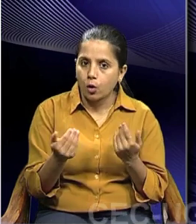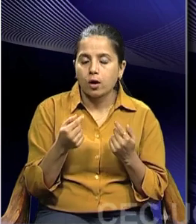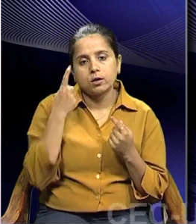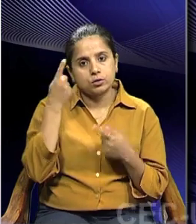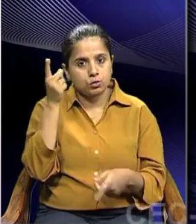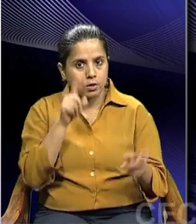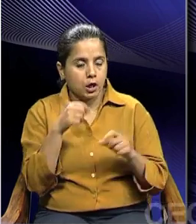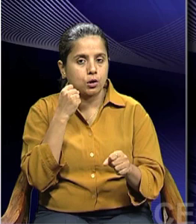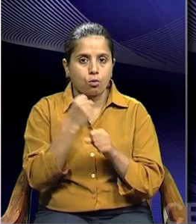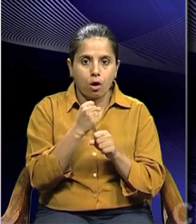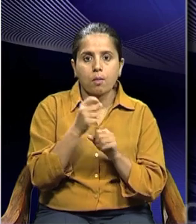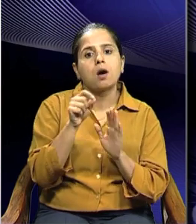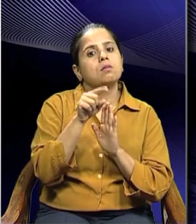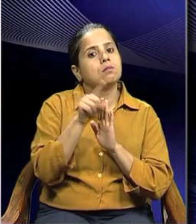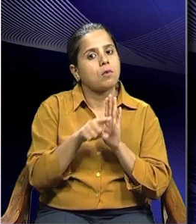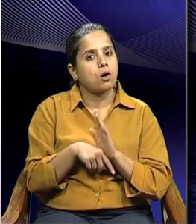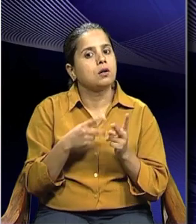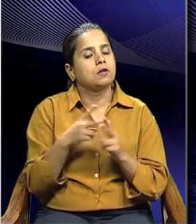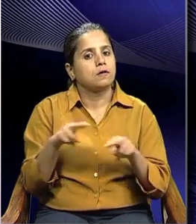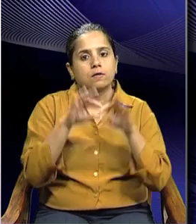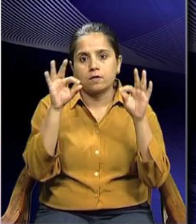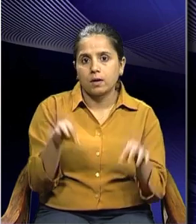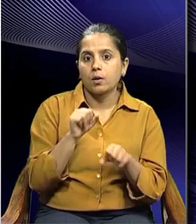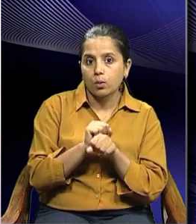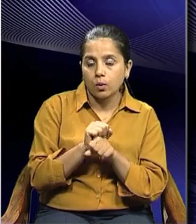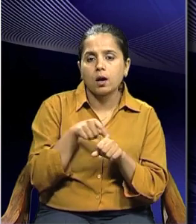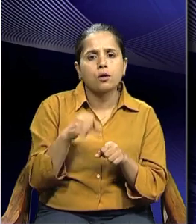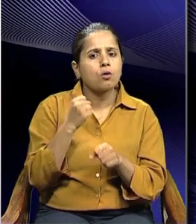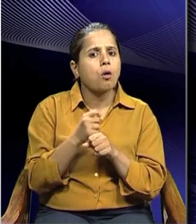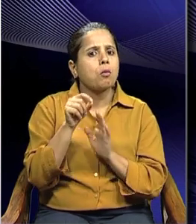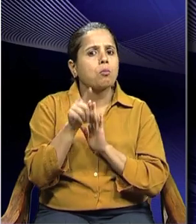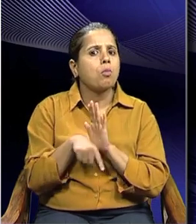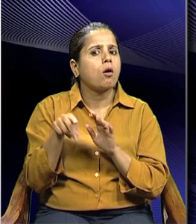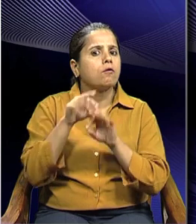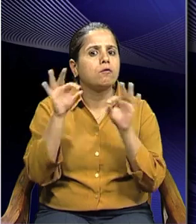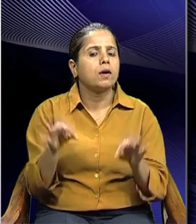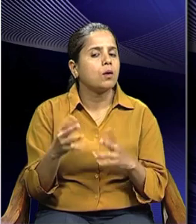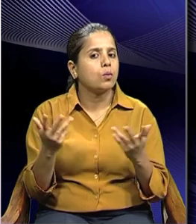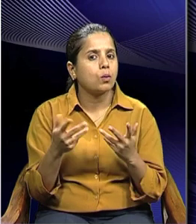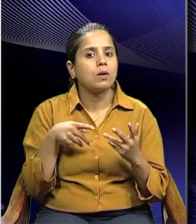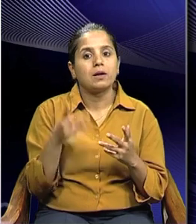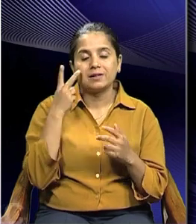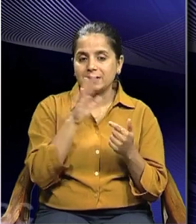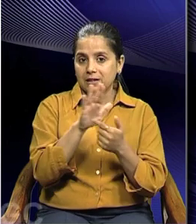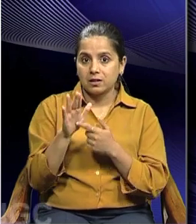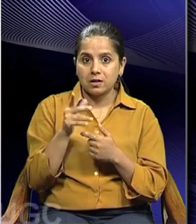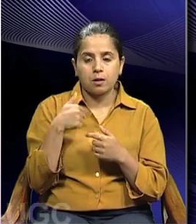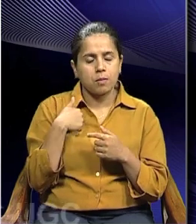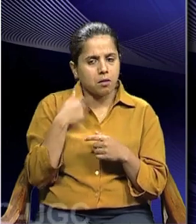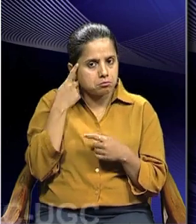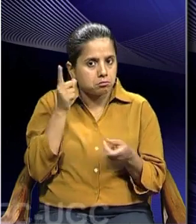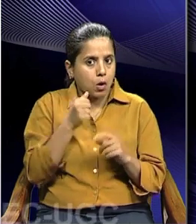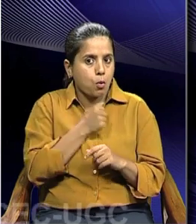strategy and government's policy framework, that what is government's policy framework and In the light of that, what my strategy